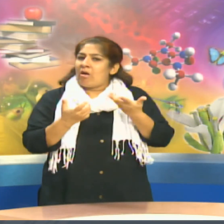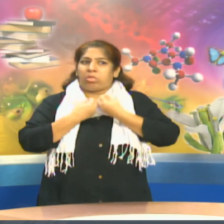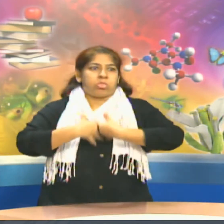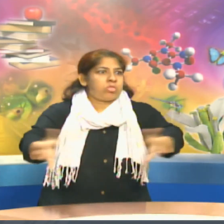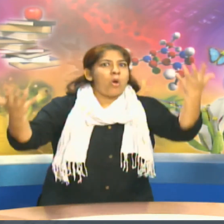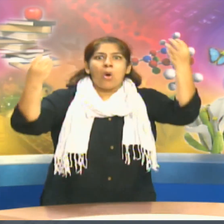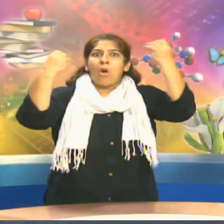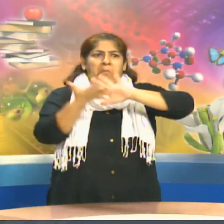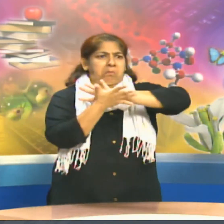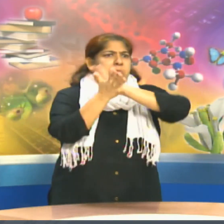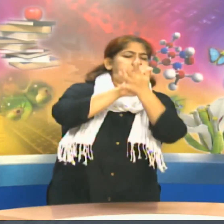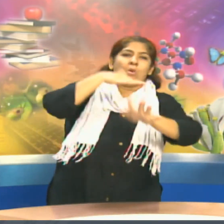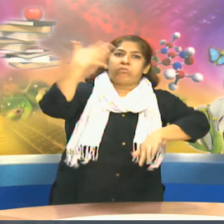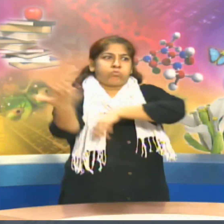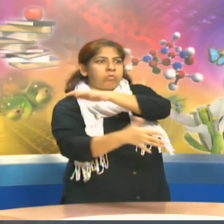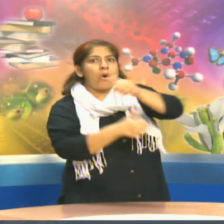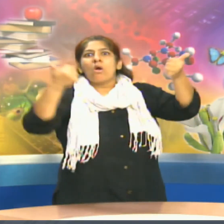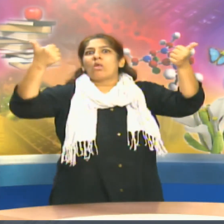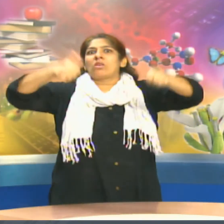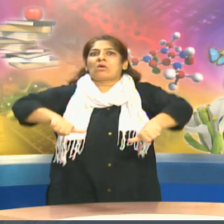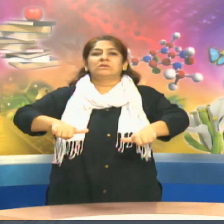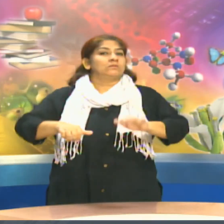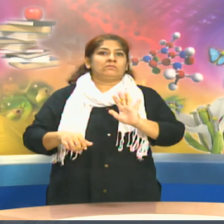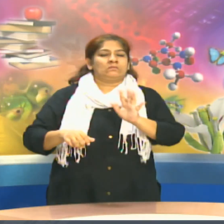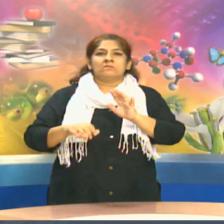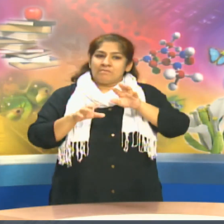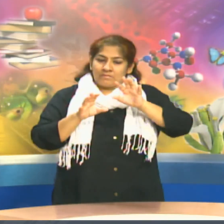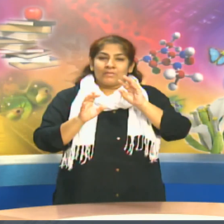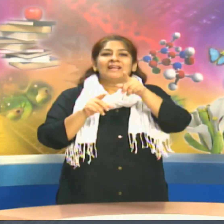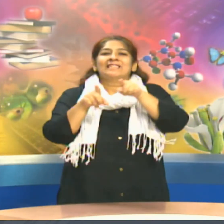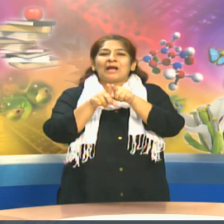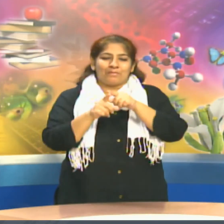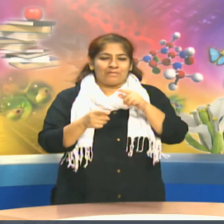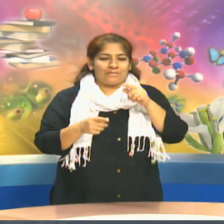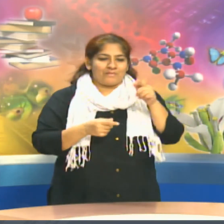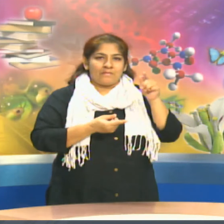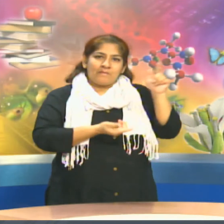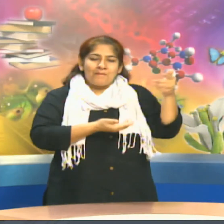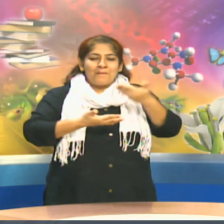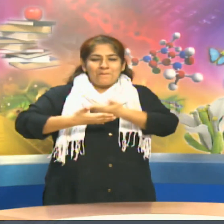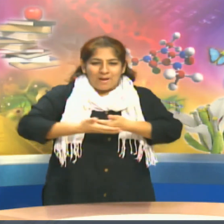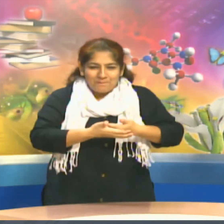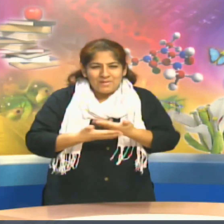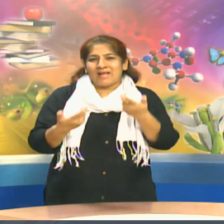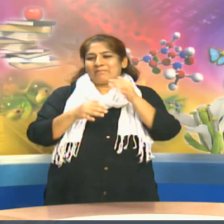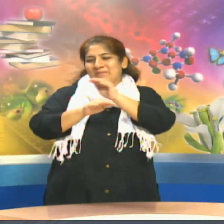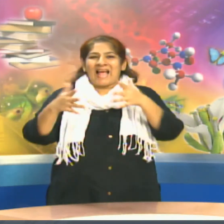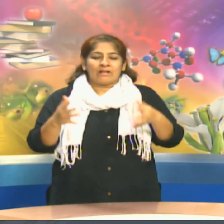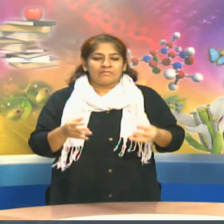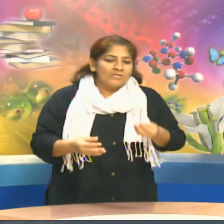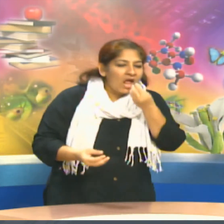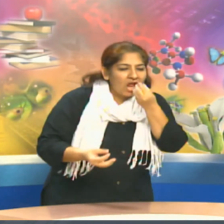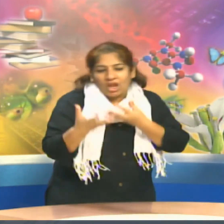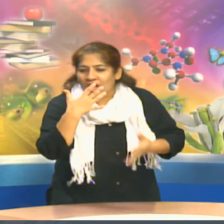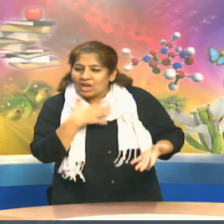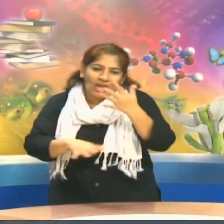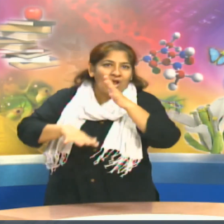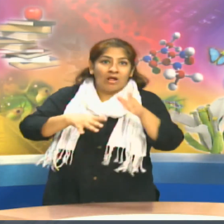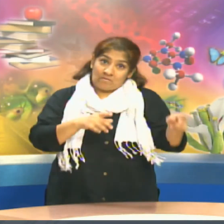For example, if we are not able to just invent or do some innovation, then like